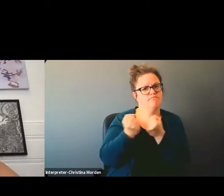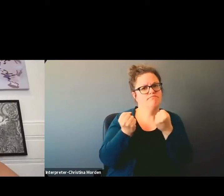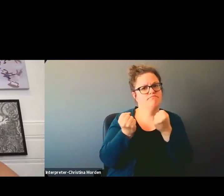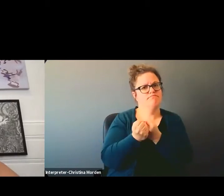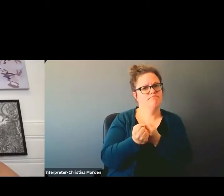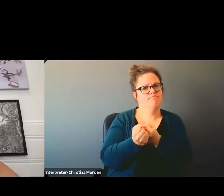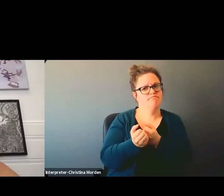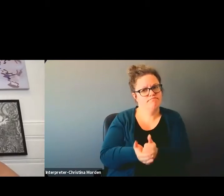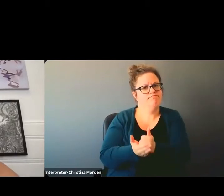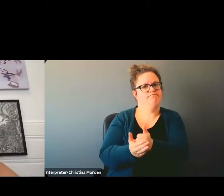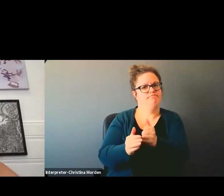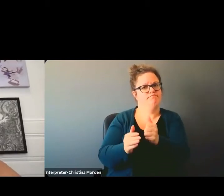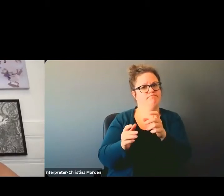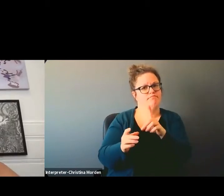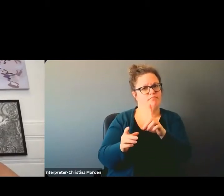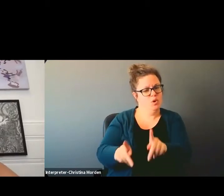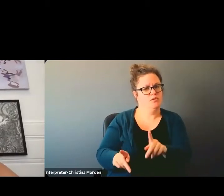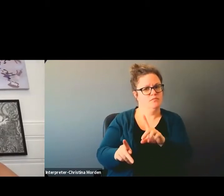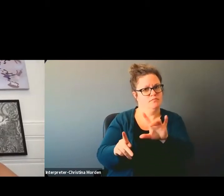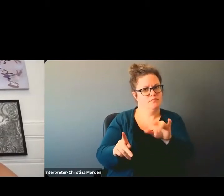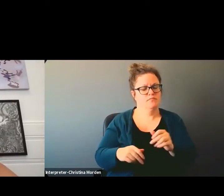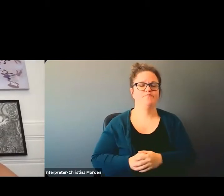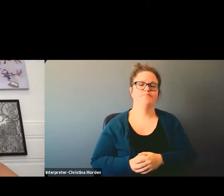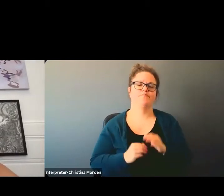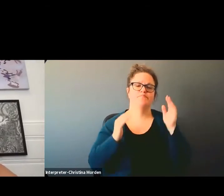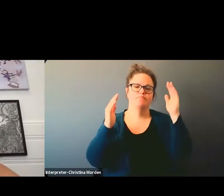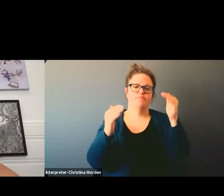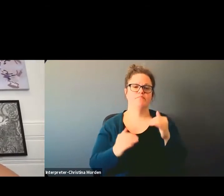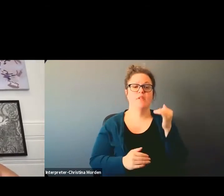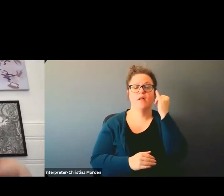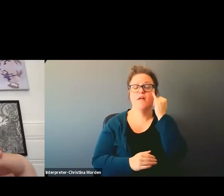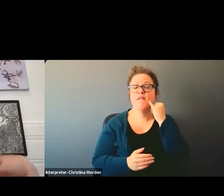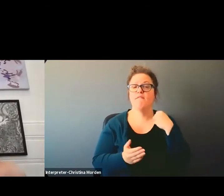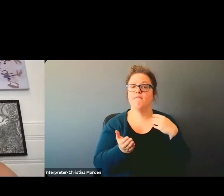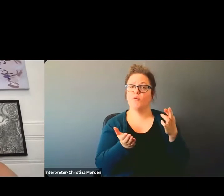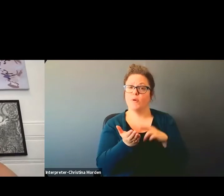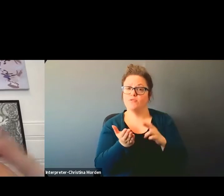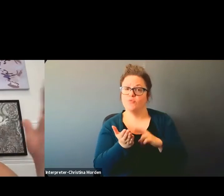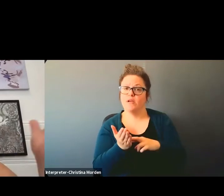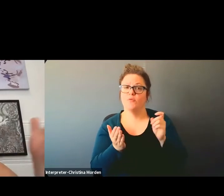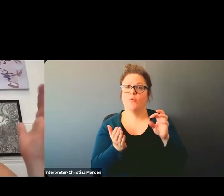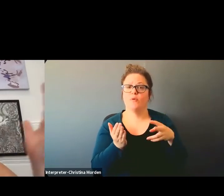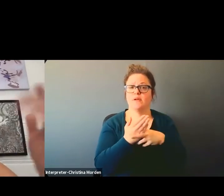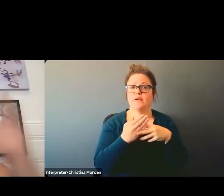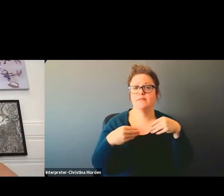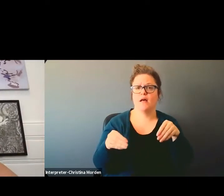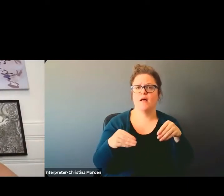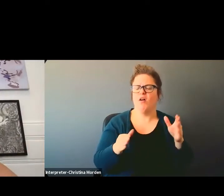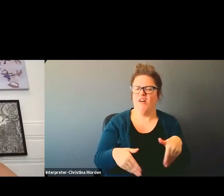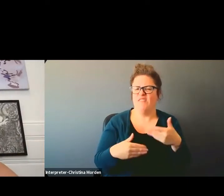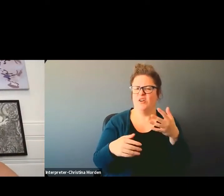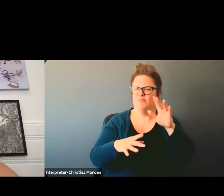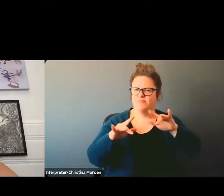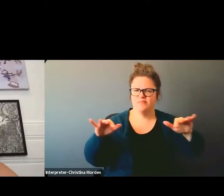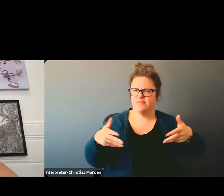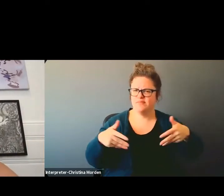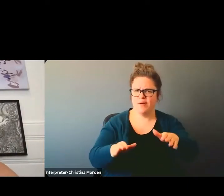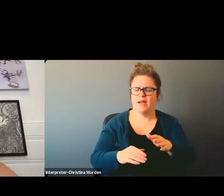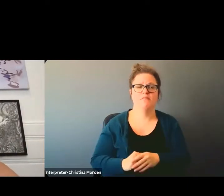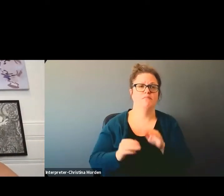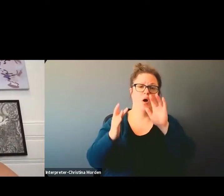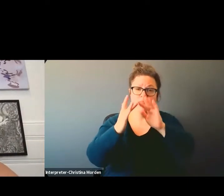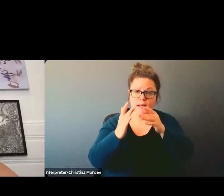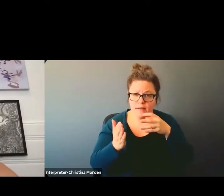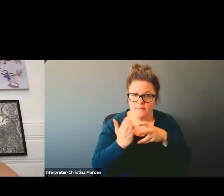It's also great to consider if you're doing registration or ticket sales, offer different ways that people can do it online, by